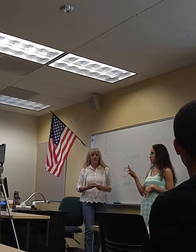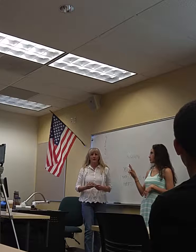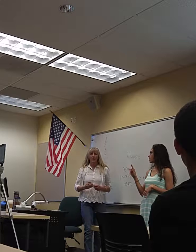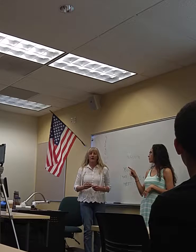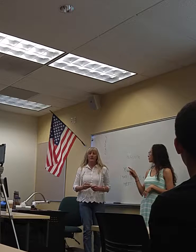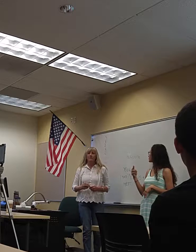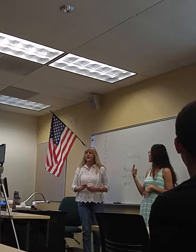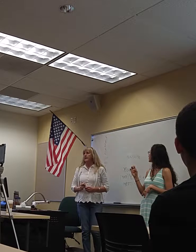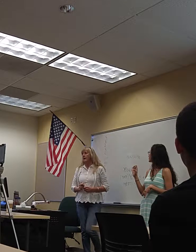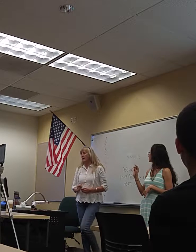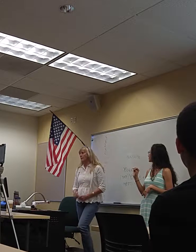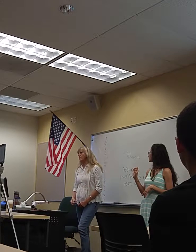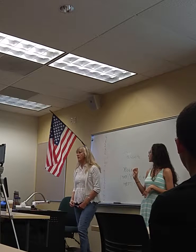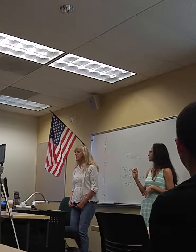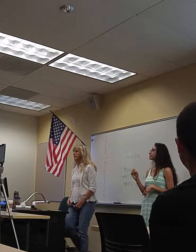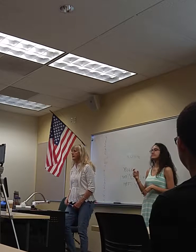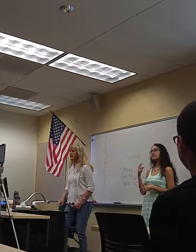Something you get when Rita, really? Come